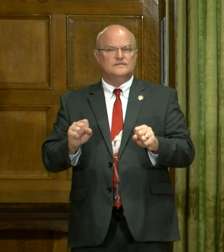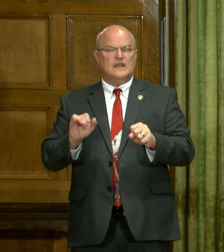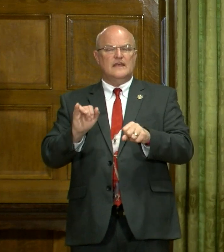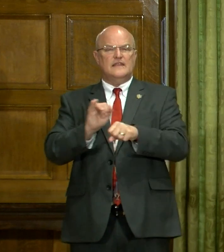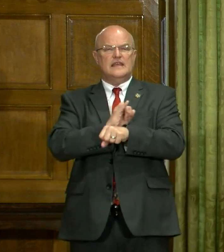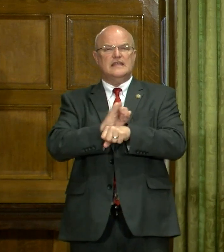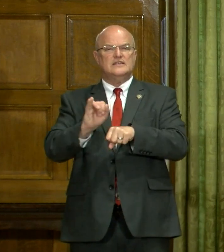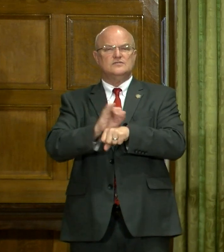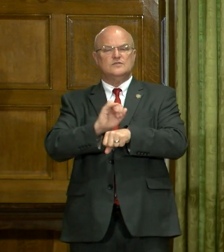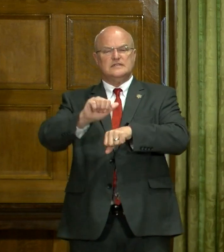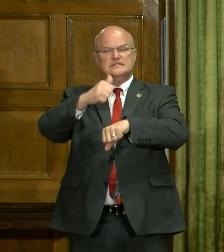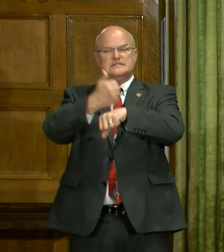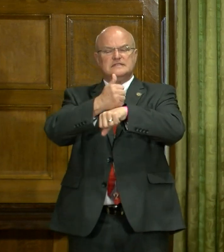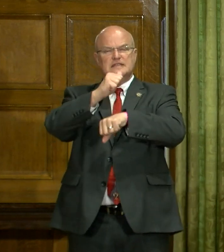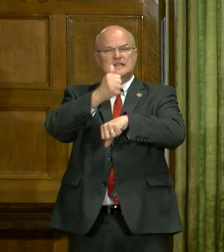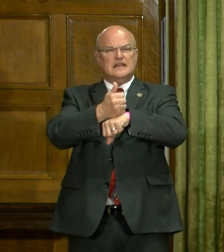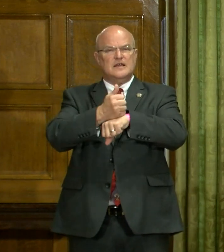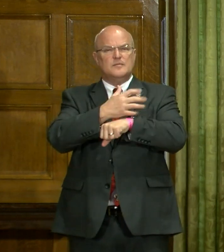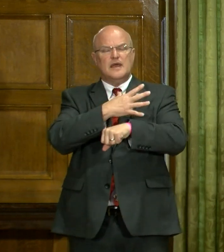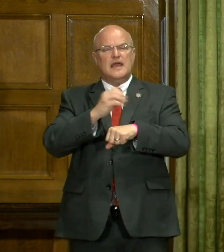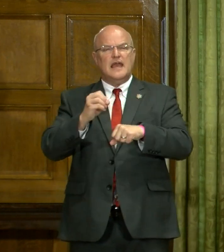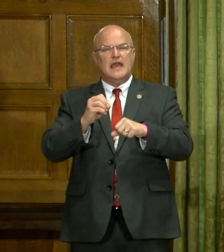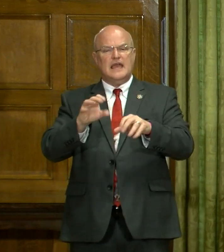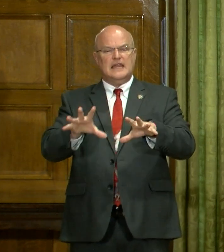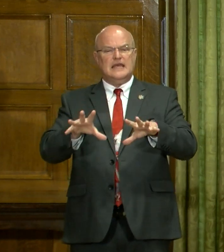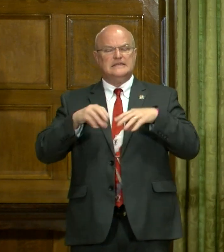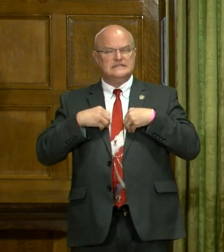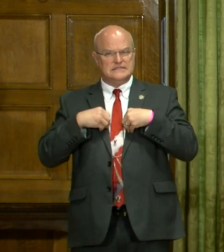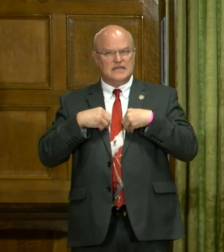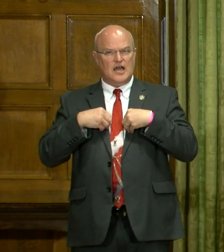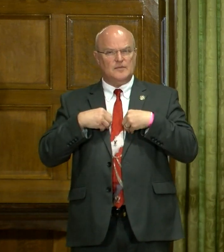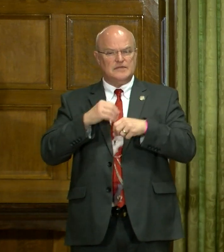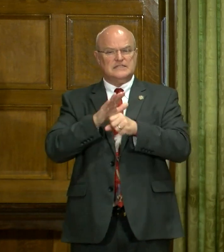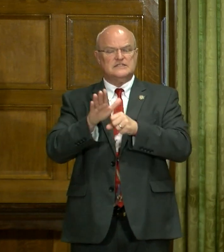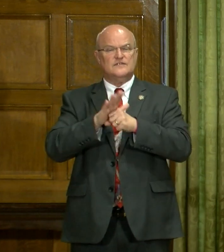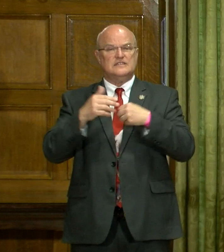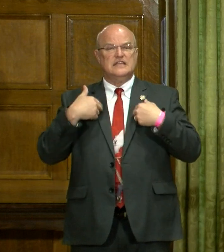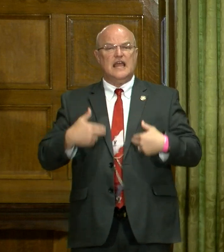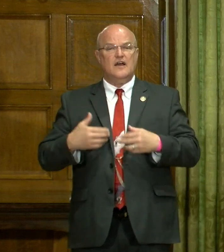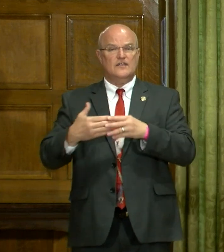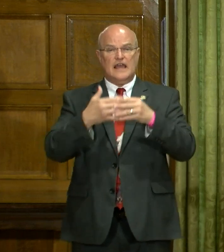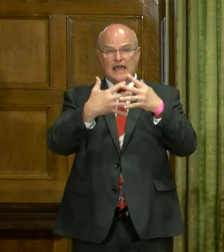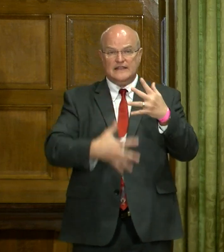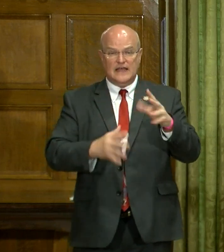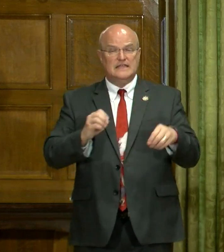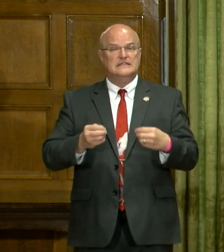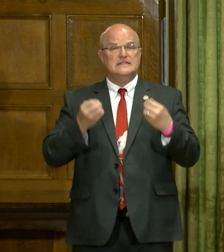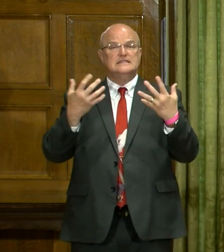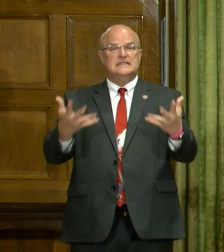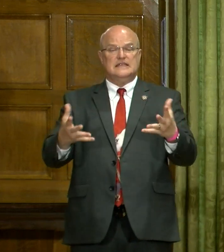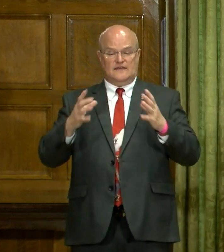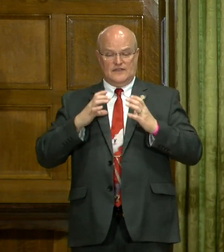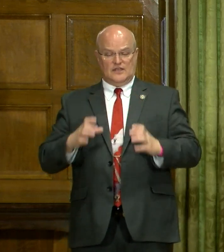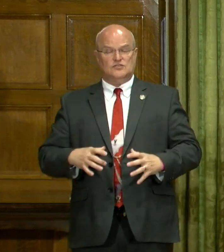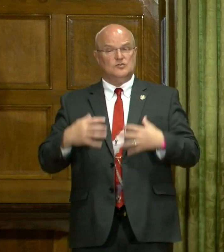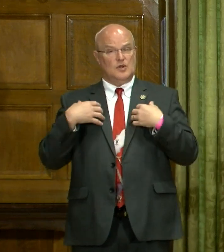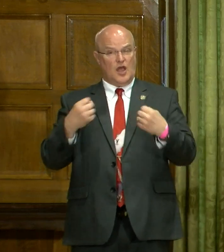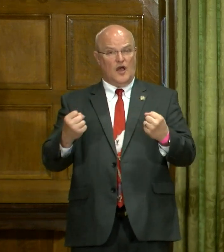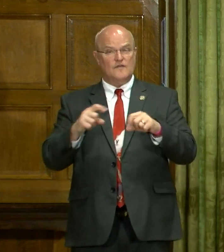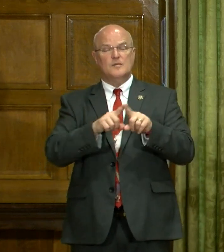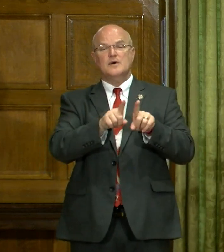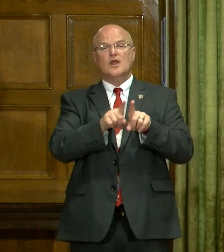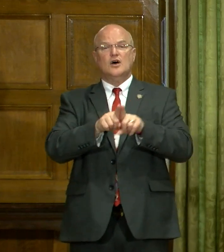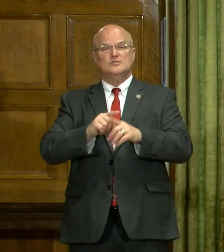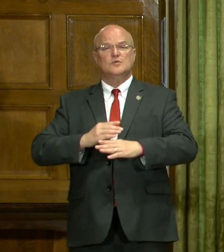is in putting forth and adopting sufficient health guidelines to give the consumers confidence,